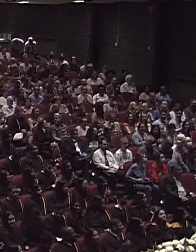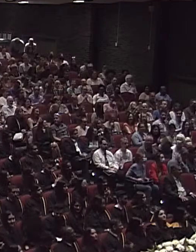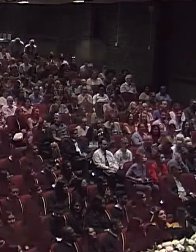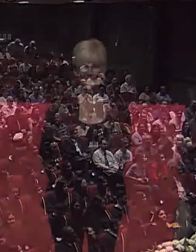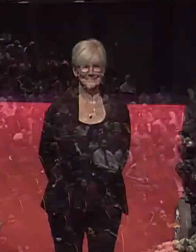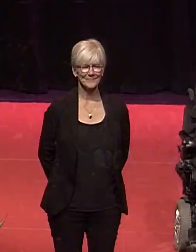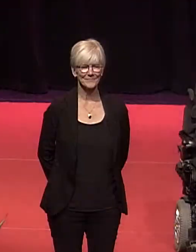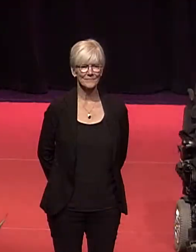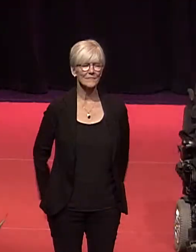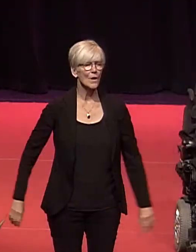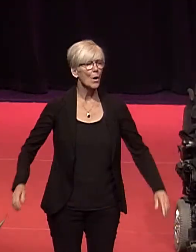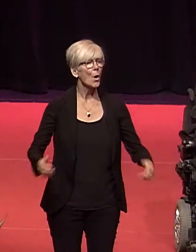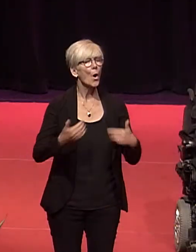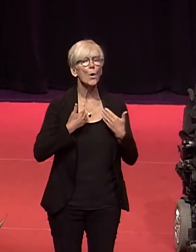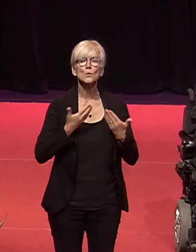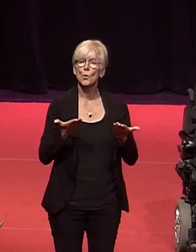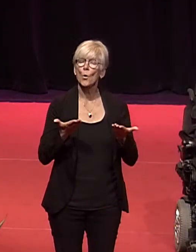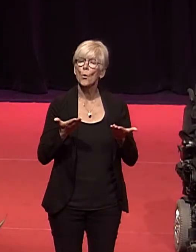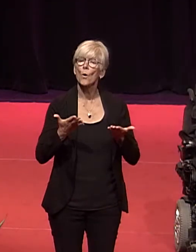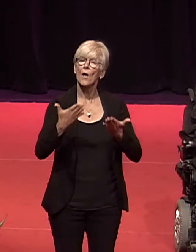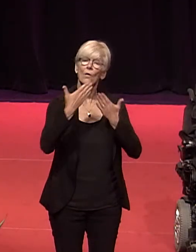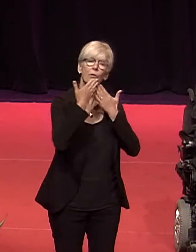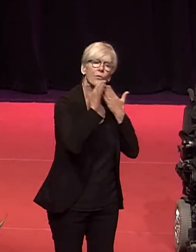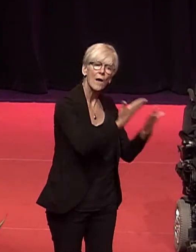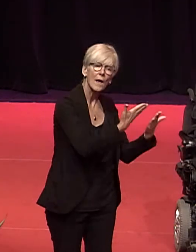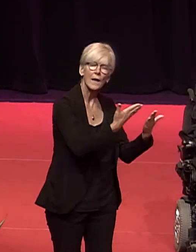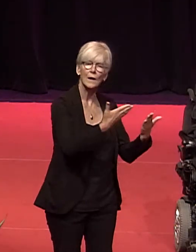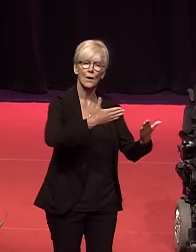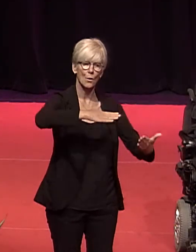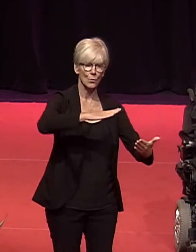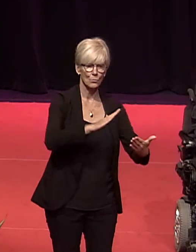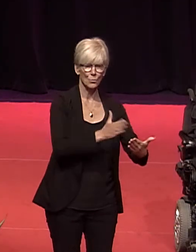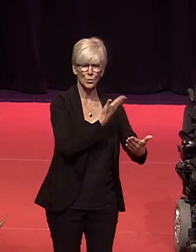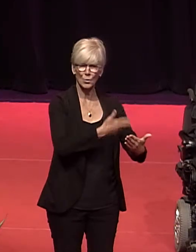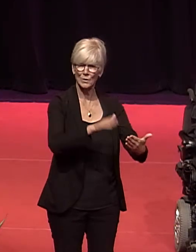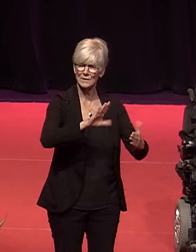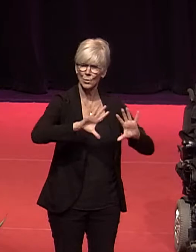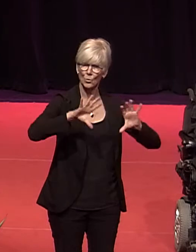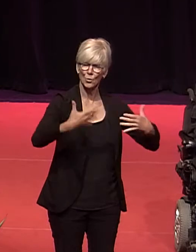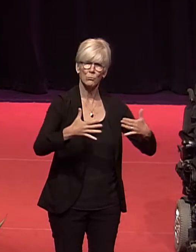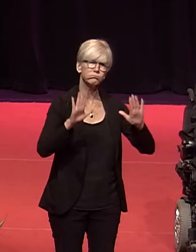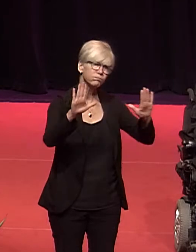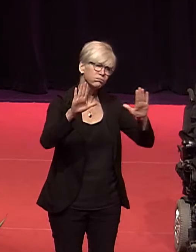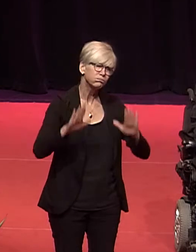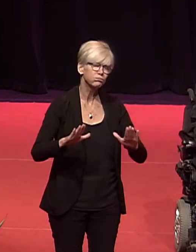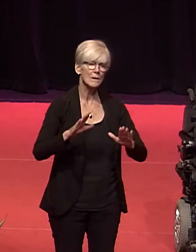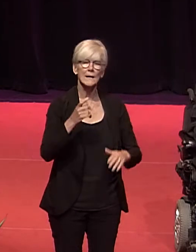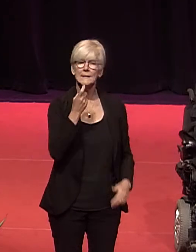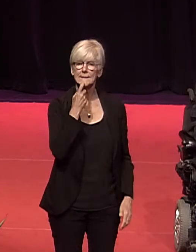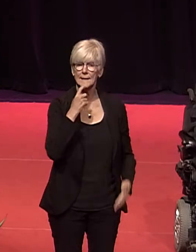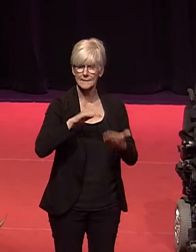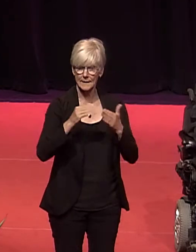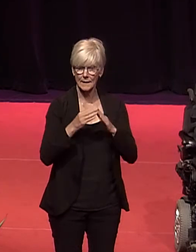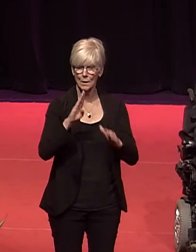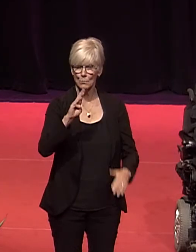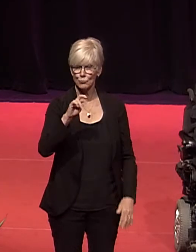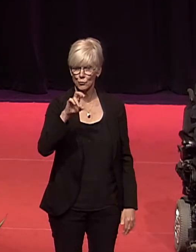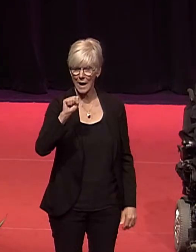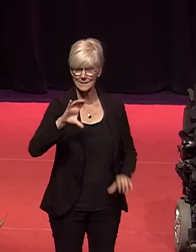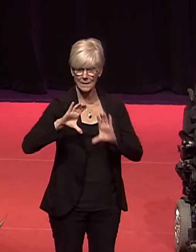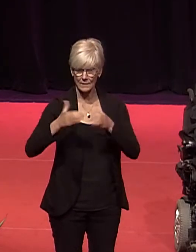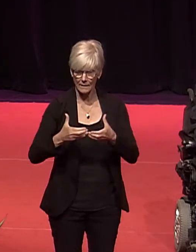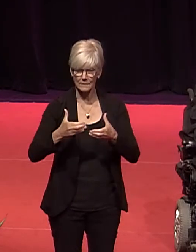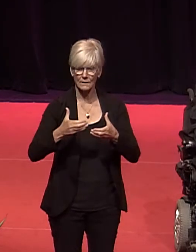I would also ask you to help me thank and recognize our amazing musicians this morning, the Steel City Brass